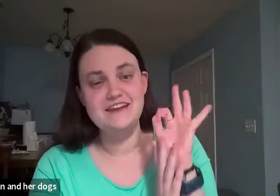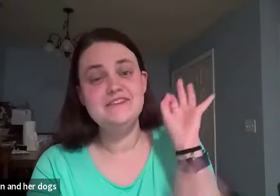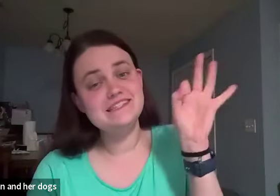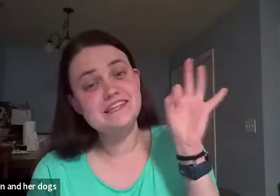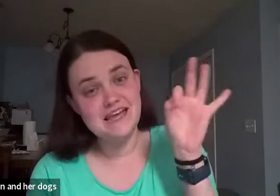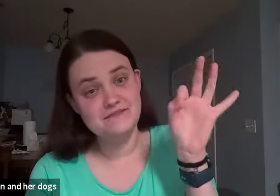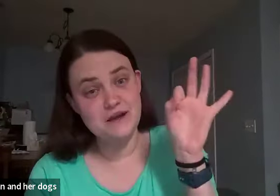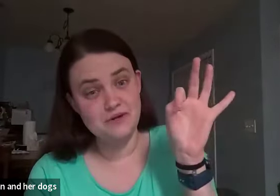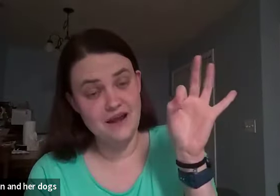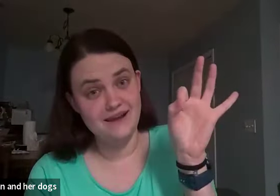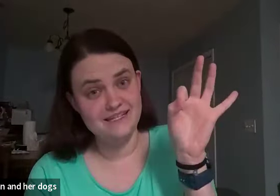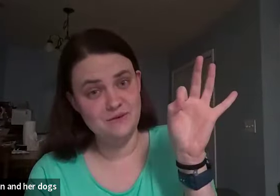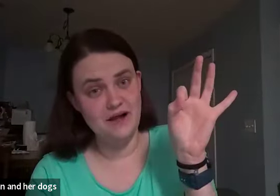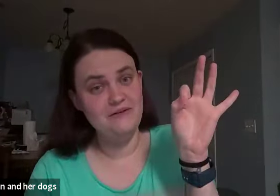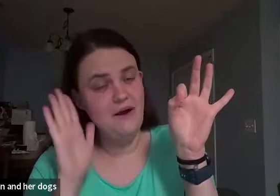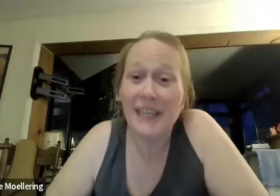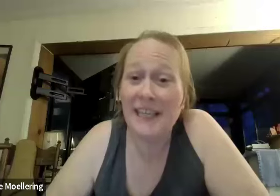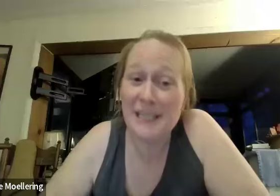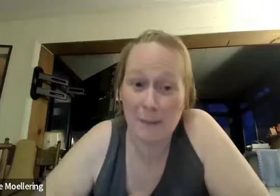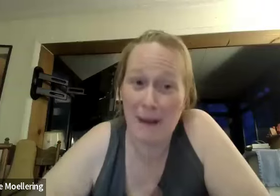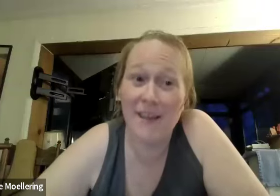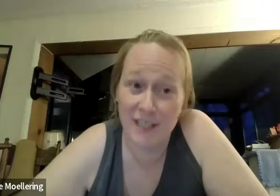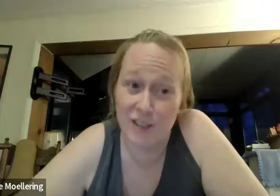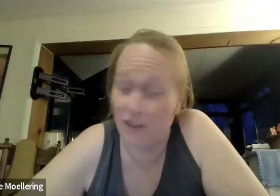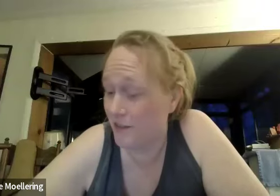ahead. This is the sign for number 9 as well. Jillian is a math teacher too,